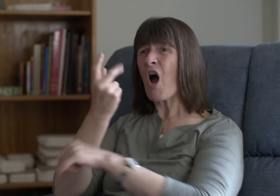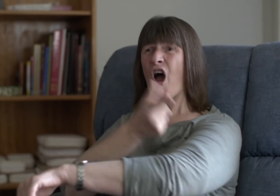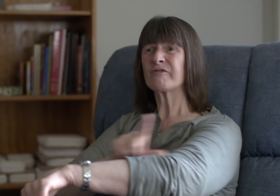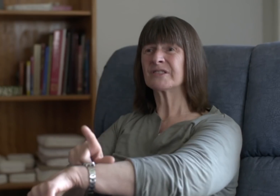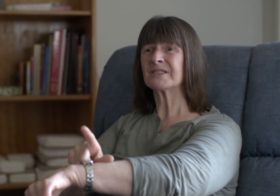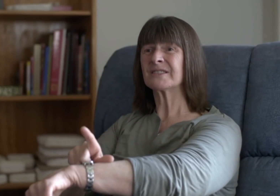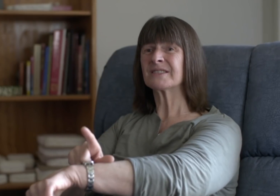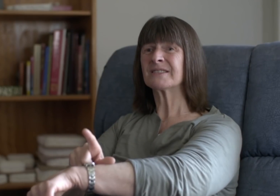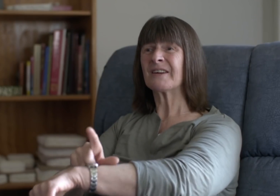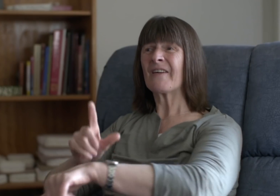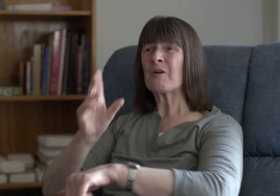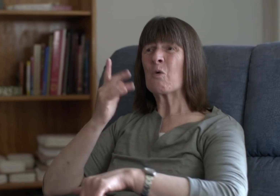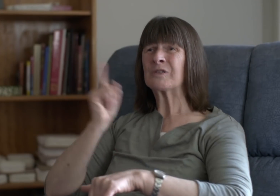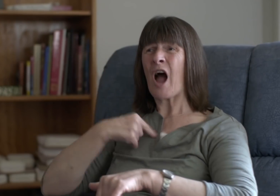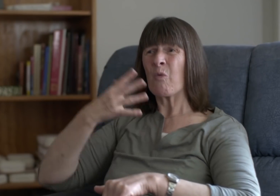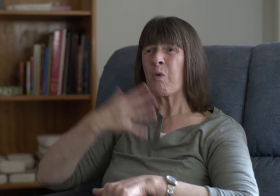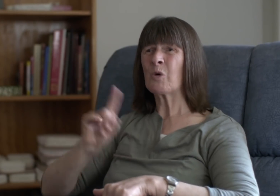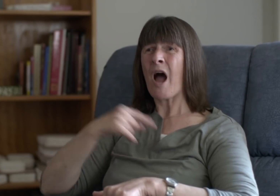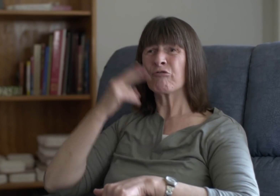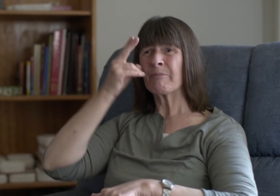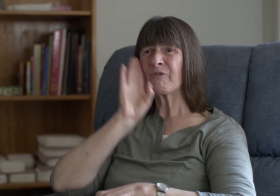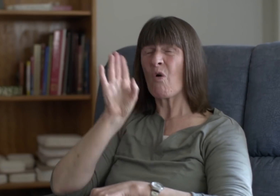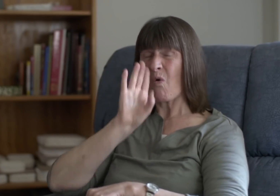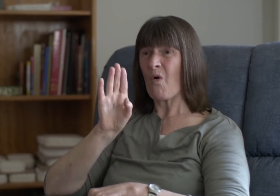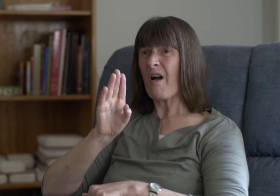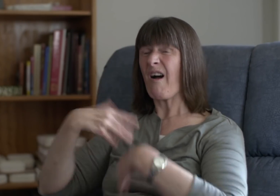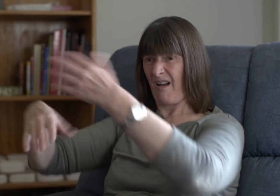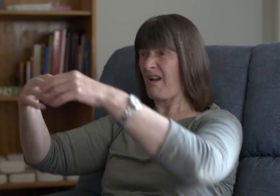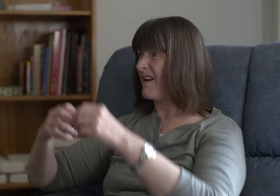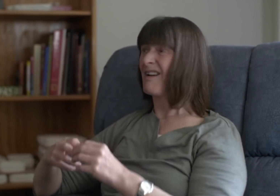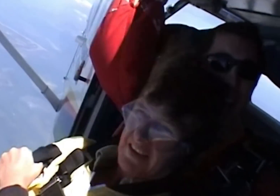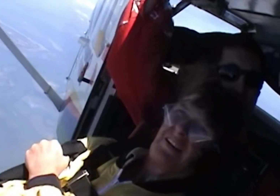confidence, I was able to do what I dreamed that I always wanted to do.